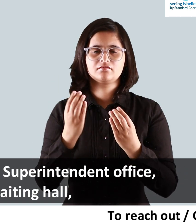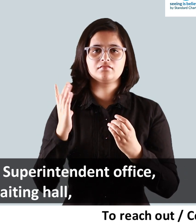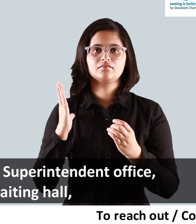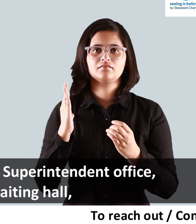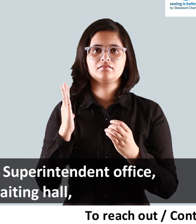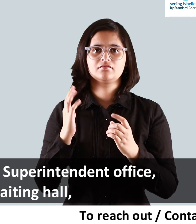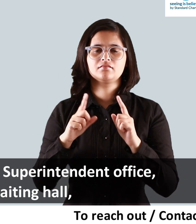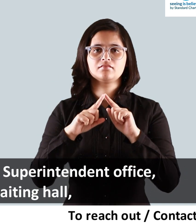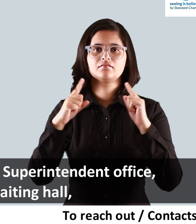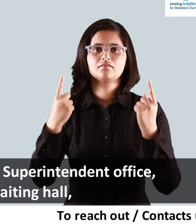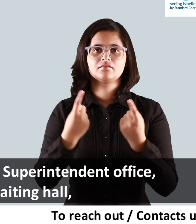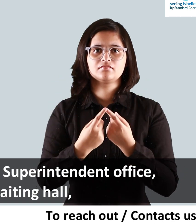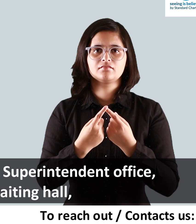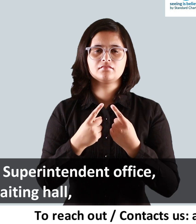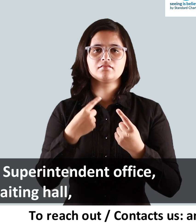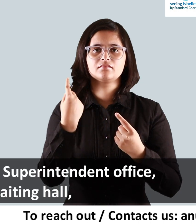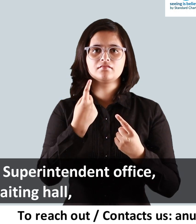Office.